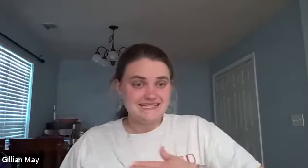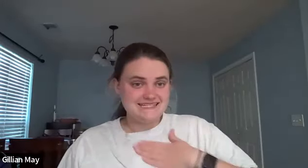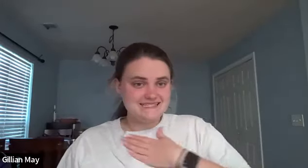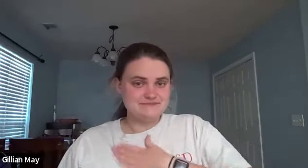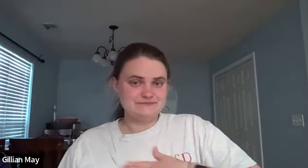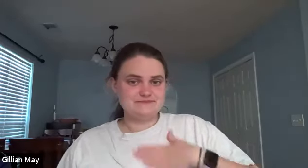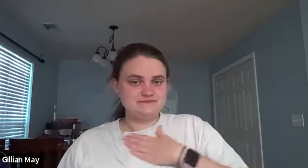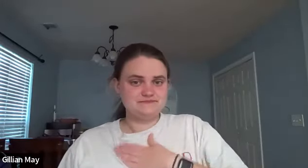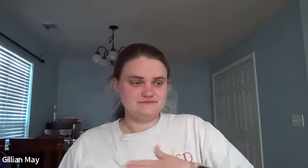Please.